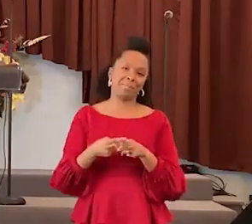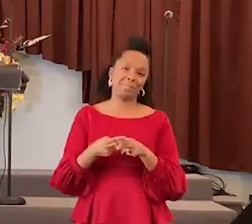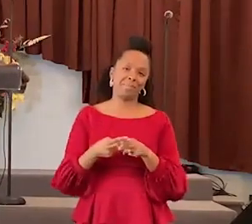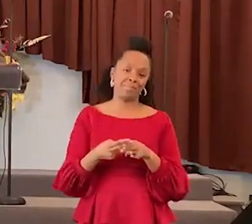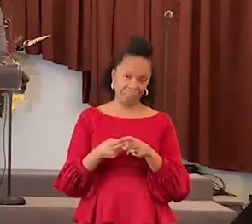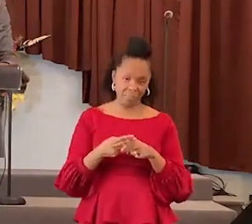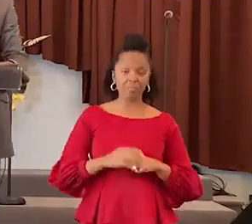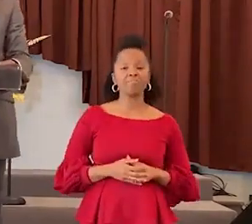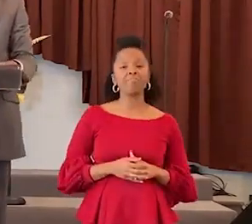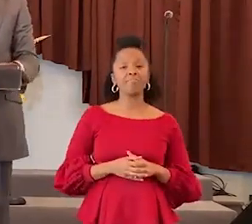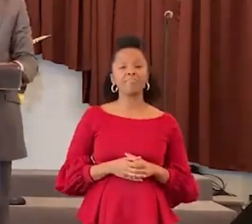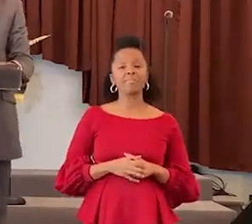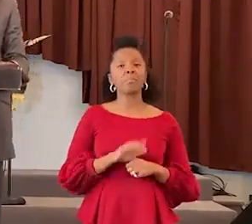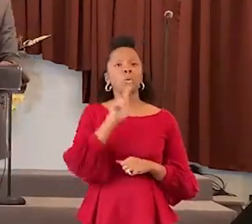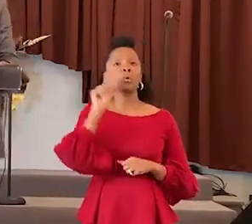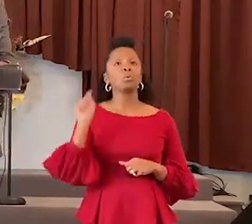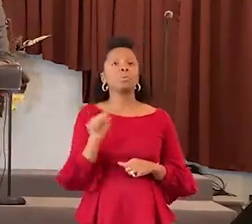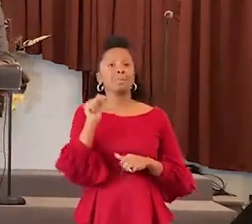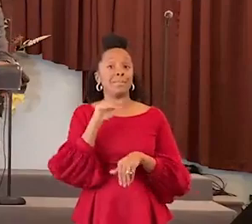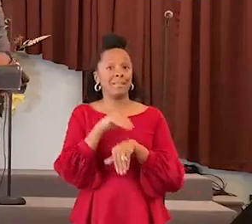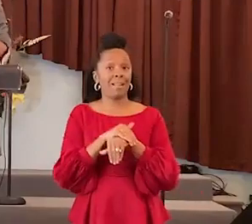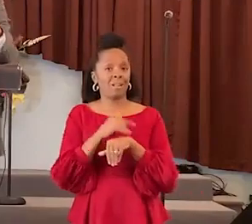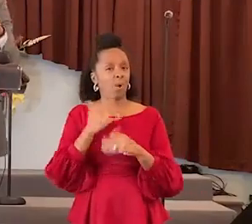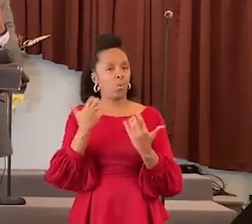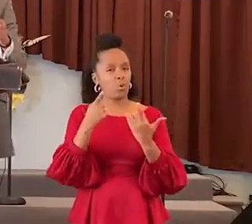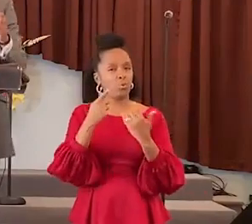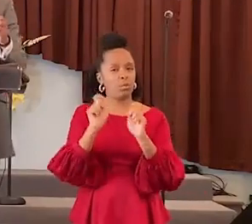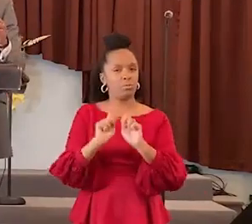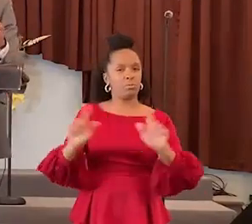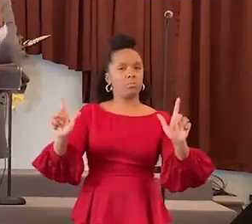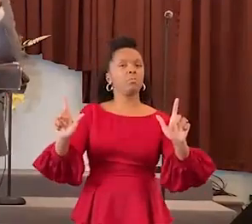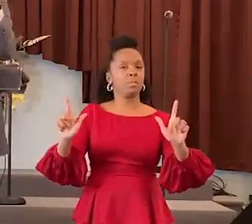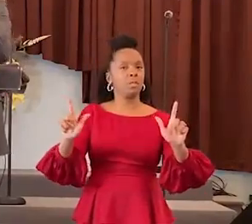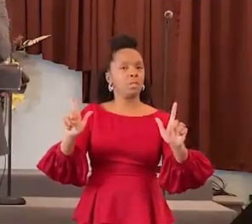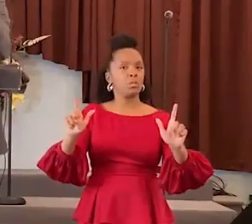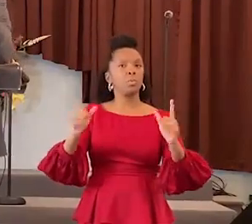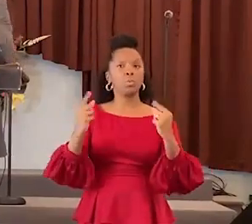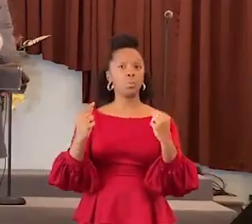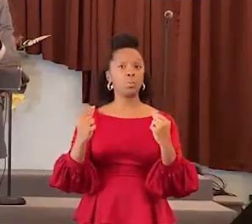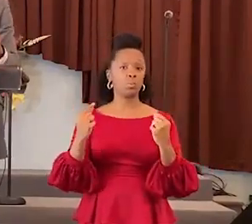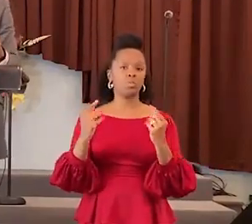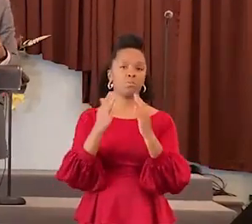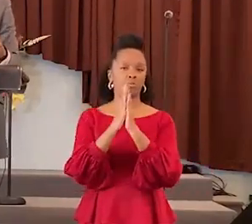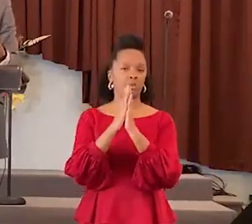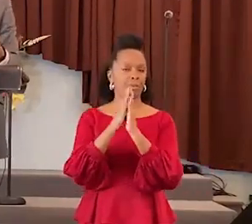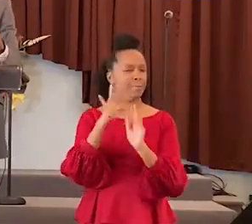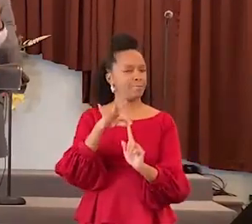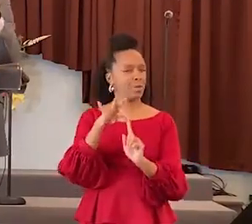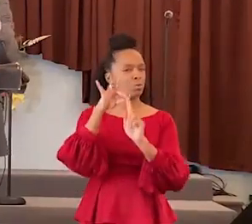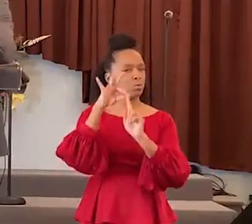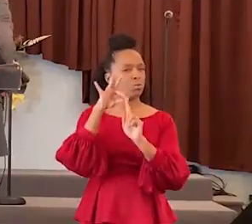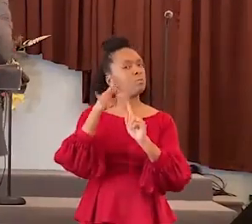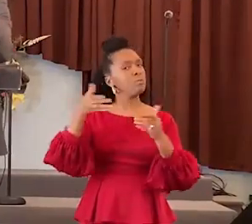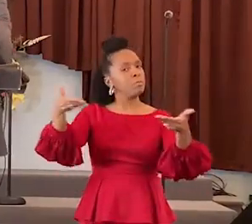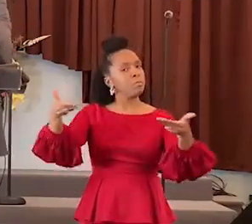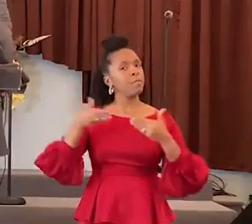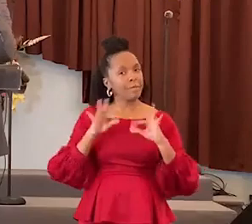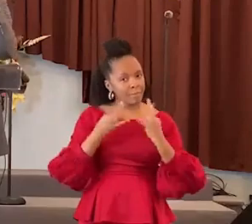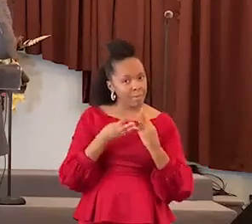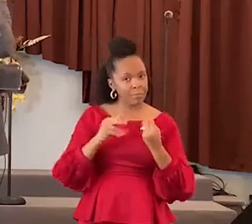night. Tuesday night will be a special prayer. Invite your family members and friends. We're going to pray for our nation. We're going to pray for